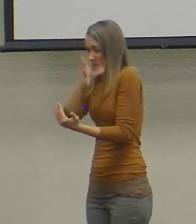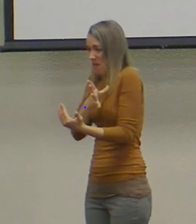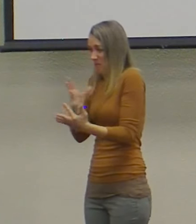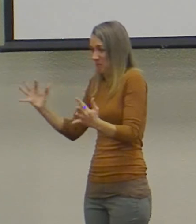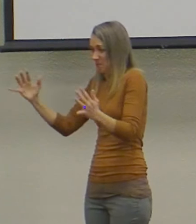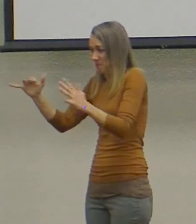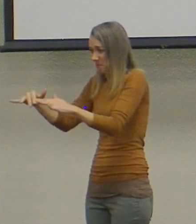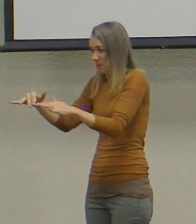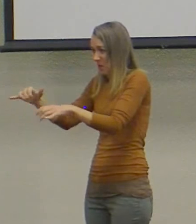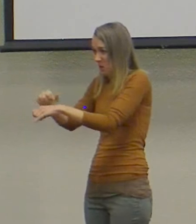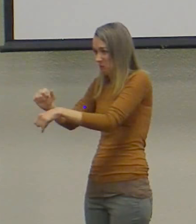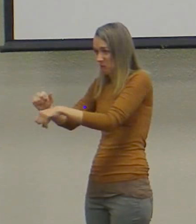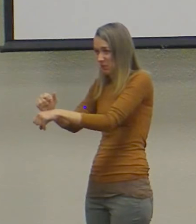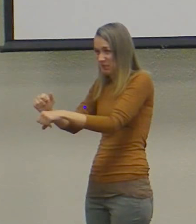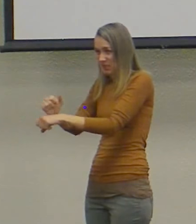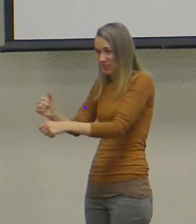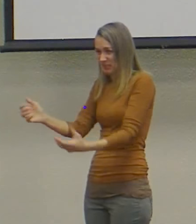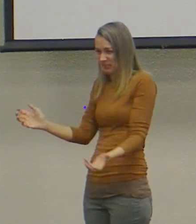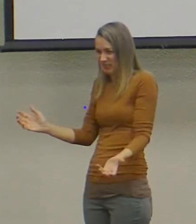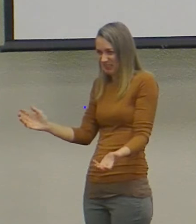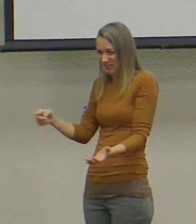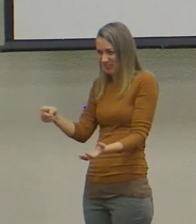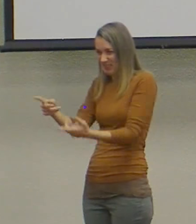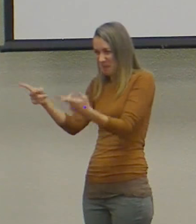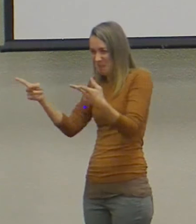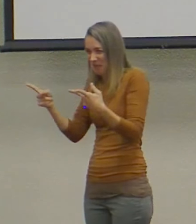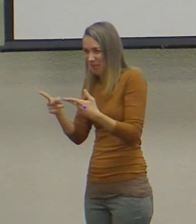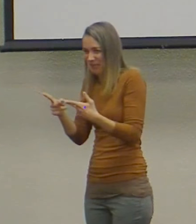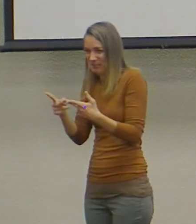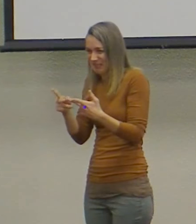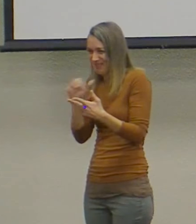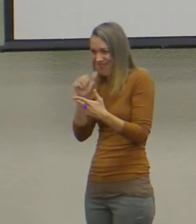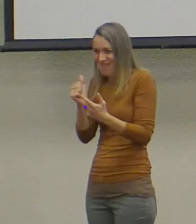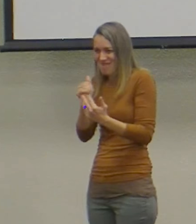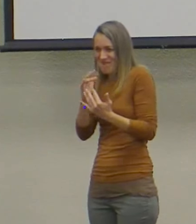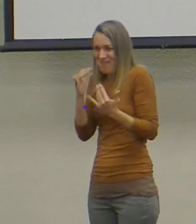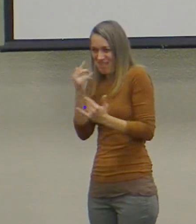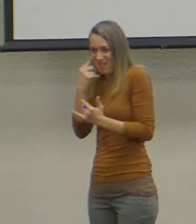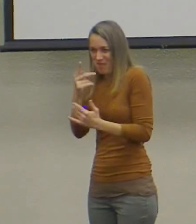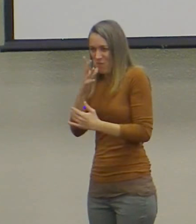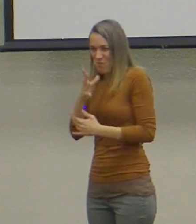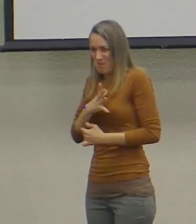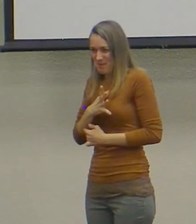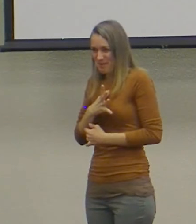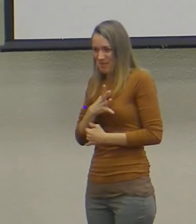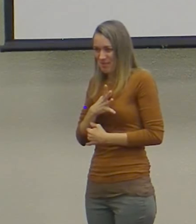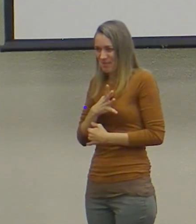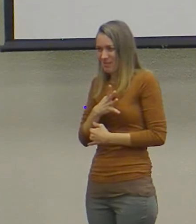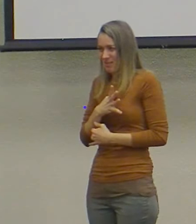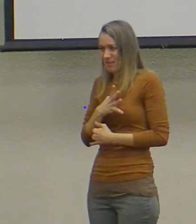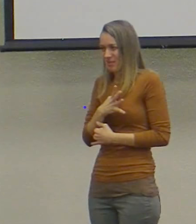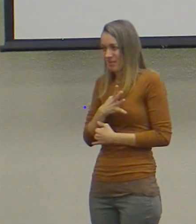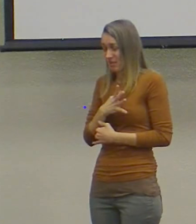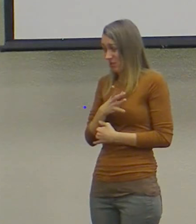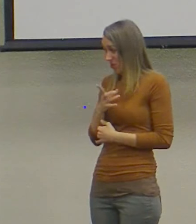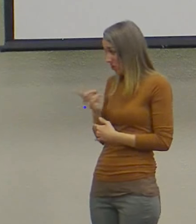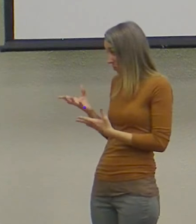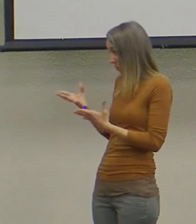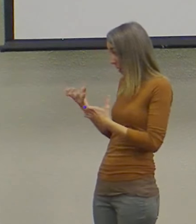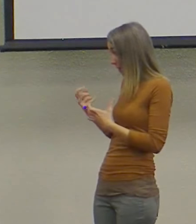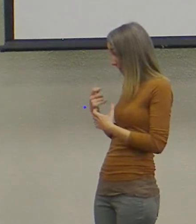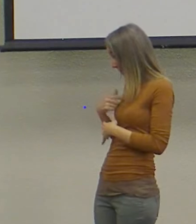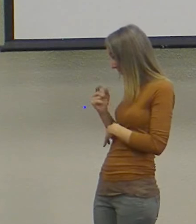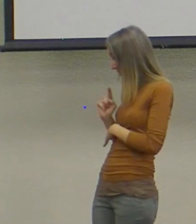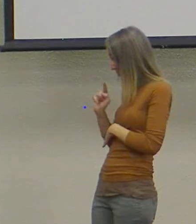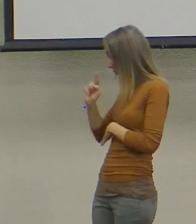gathered. And it's a place that's pretty hostile to women. And you're asking me to go down